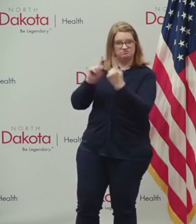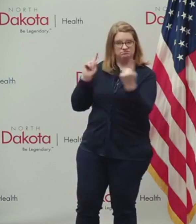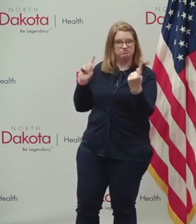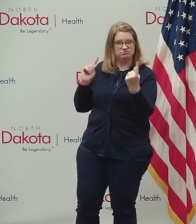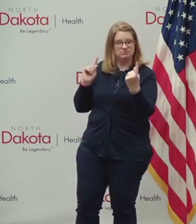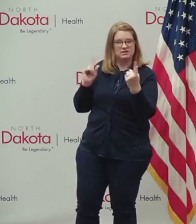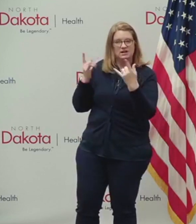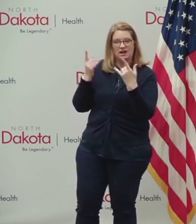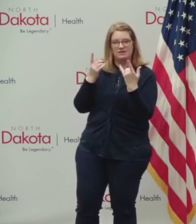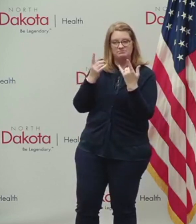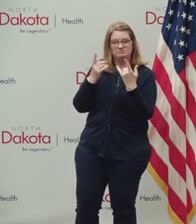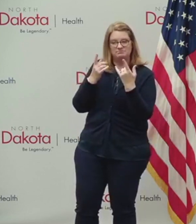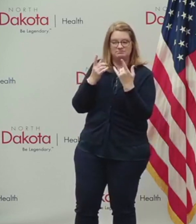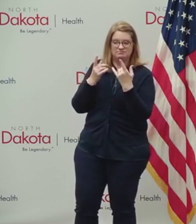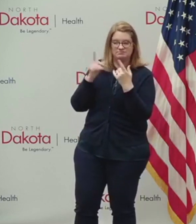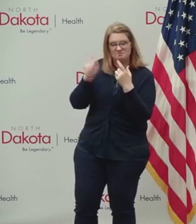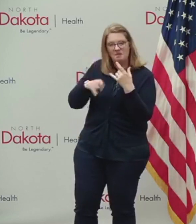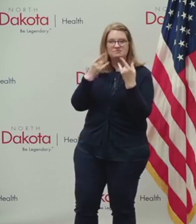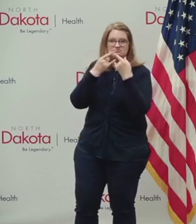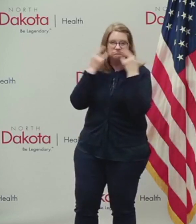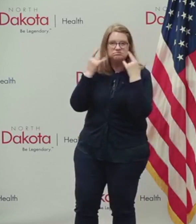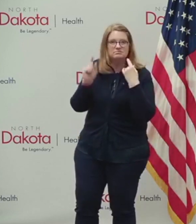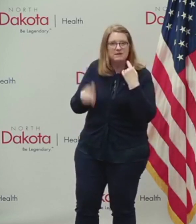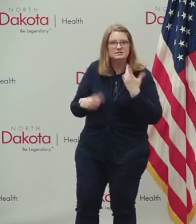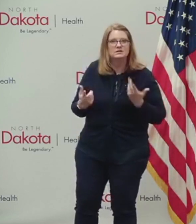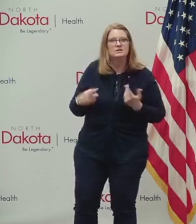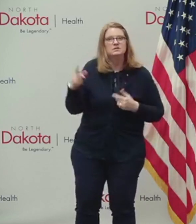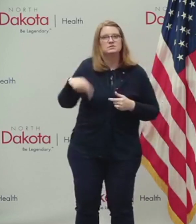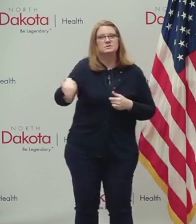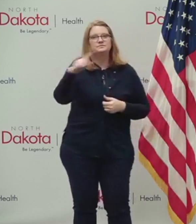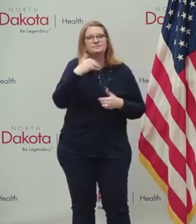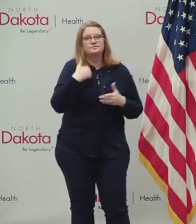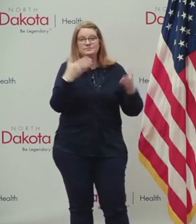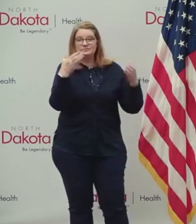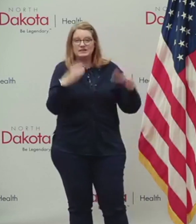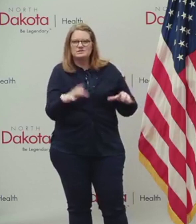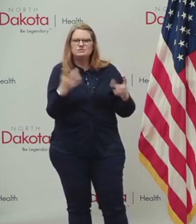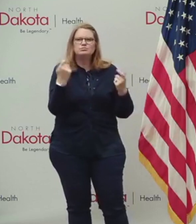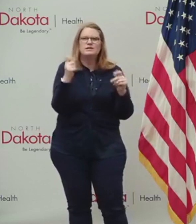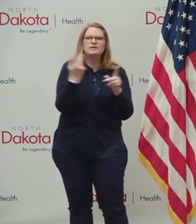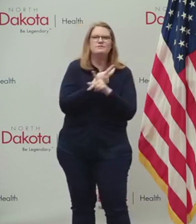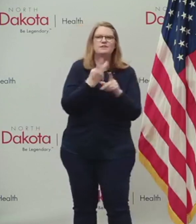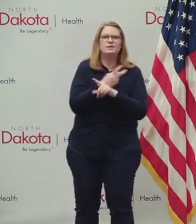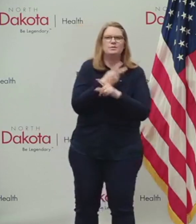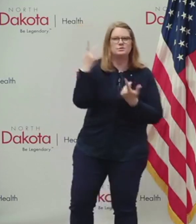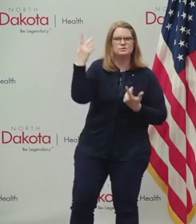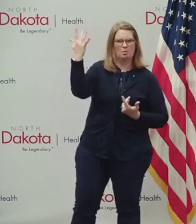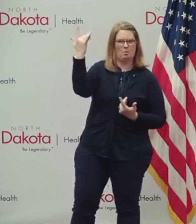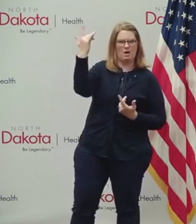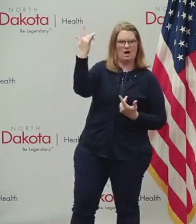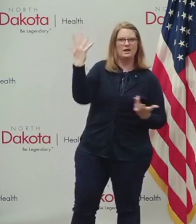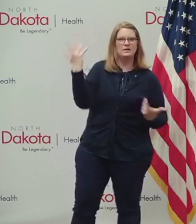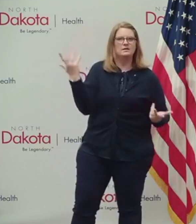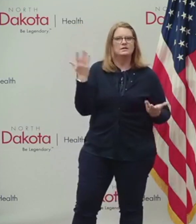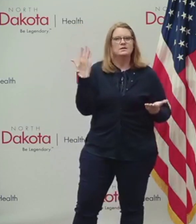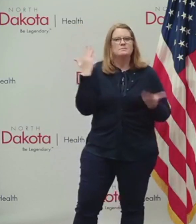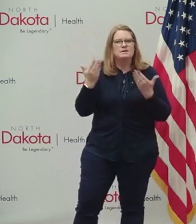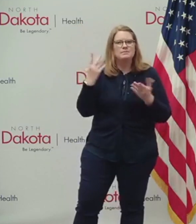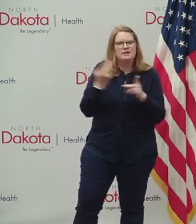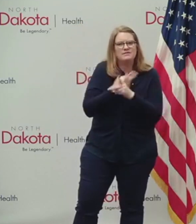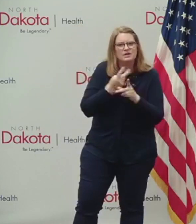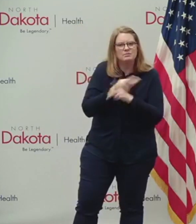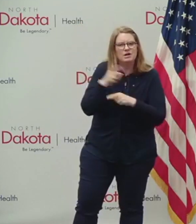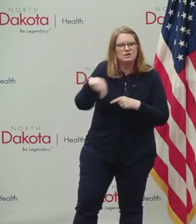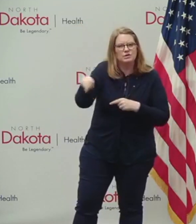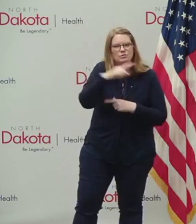rates. We just know that. And so everybody has a chance, and when you're finding your why, you can look to find your why, maybe by finding what you